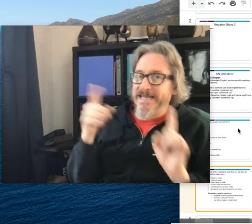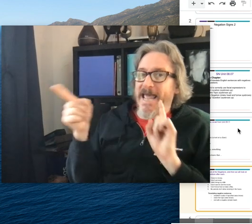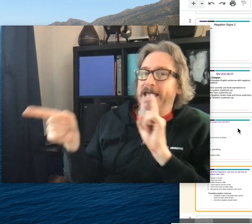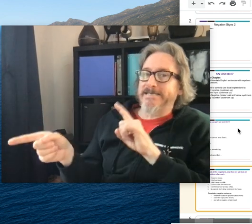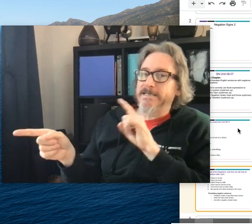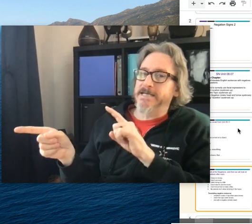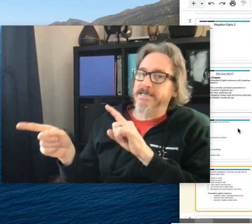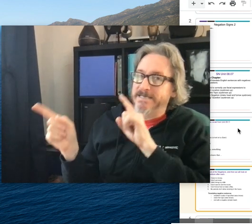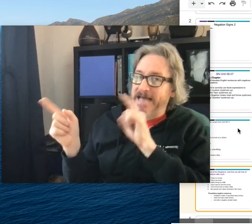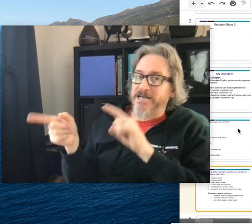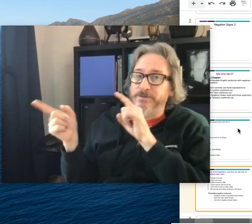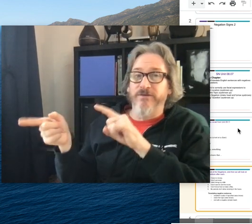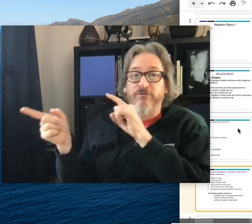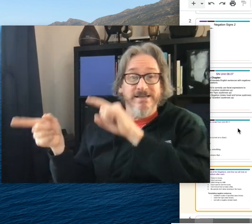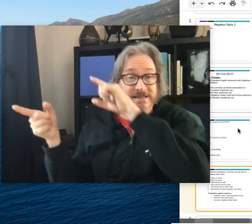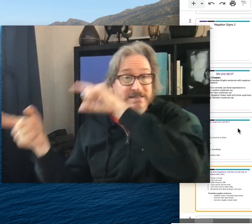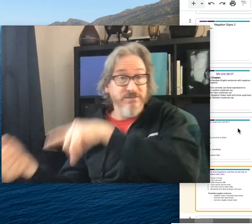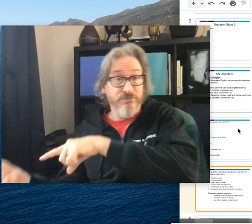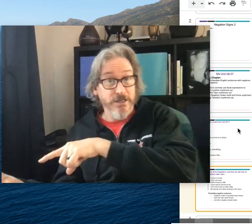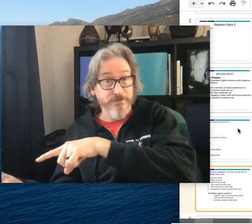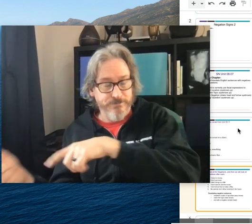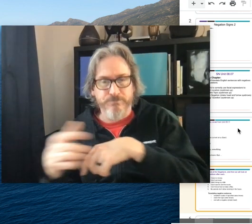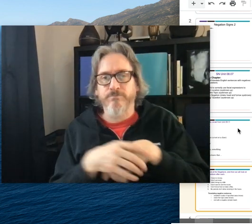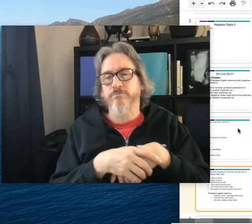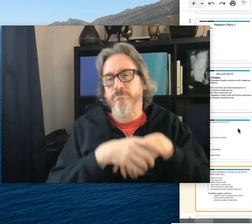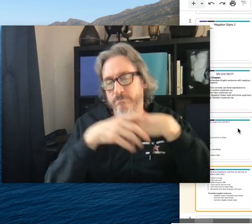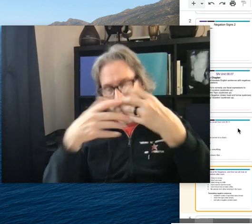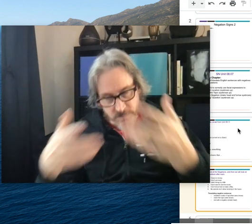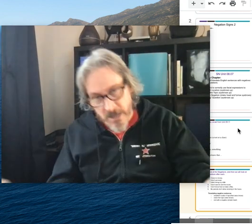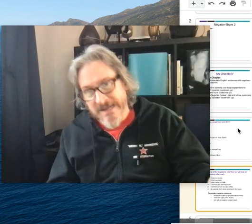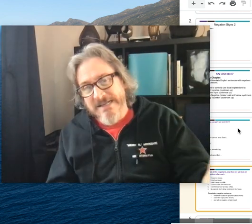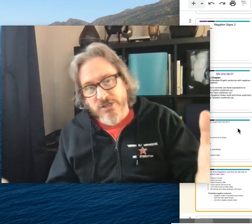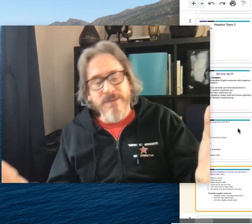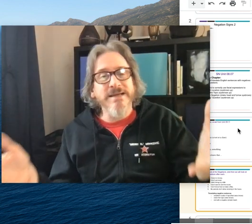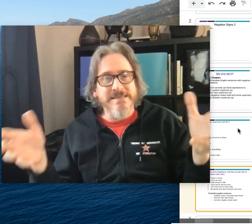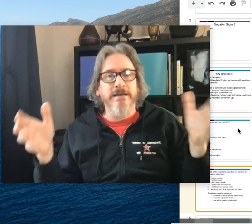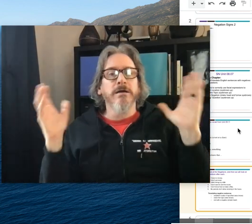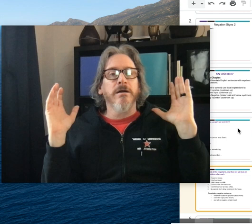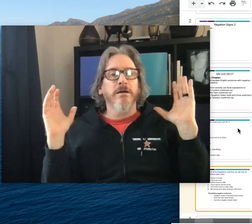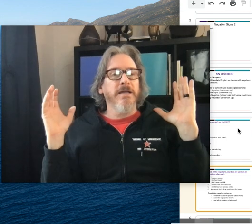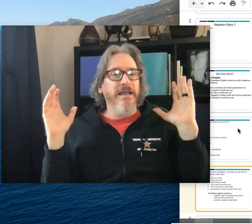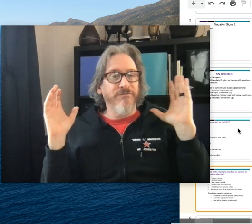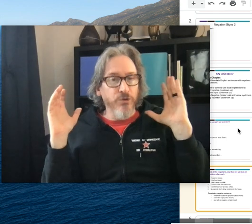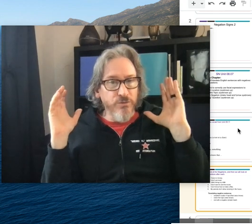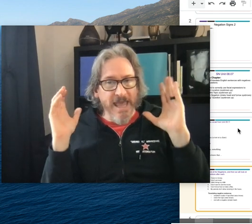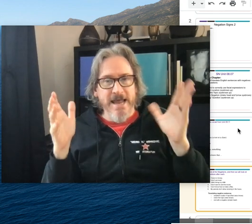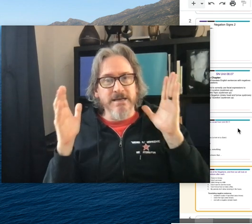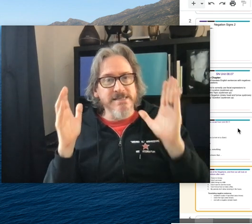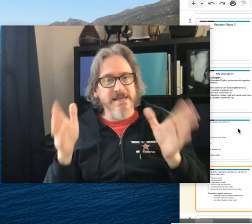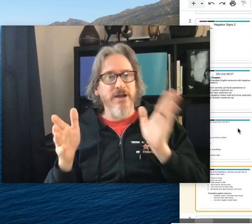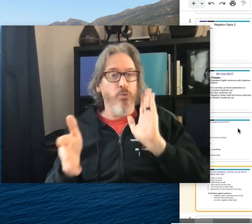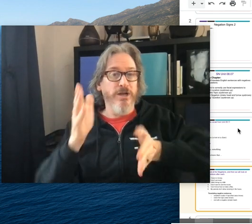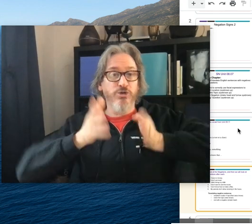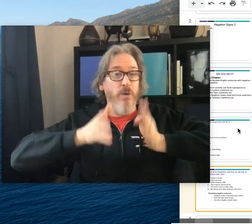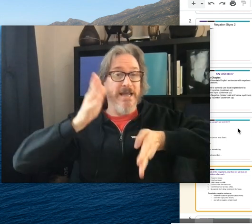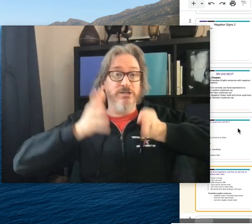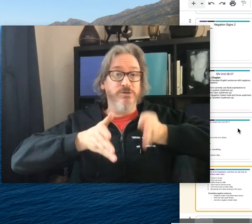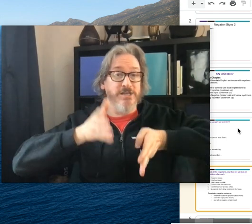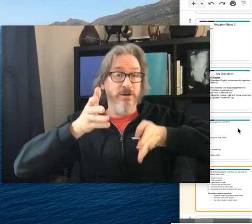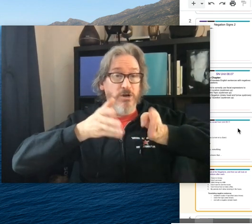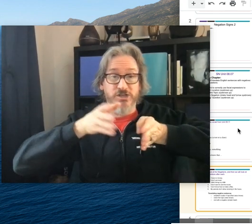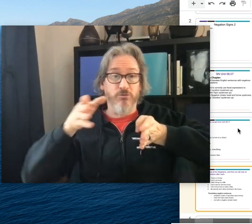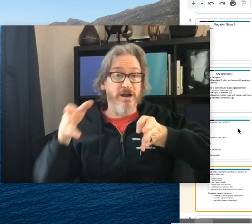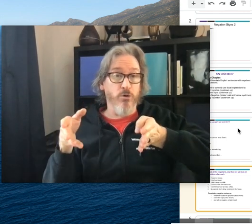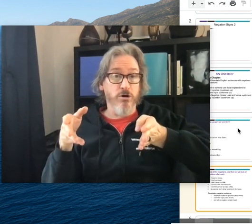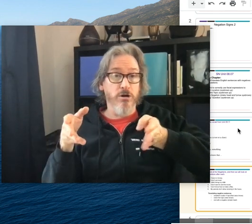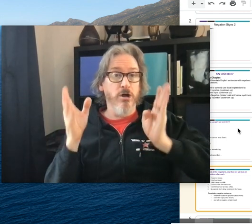it's because the ASL sentence is actually being phrased differently. So that being said, if you can't decide which way to